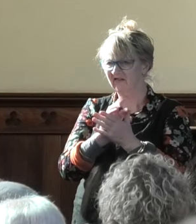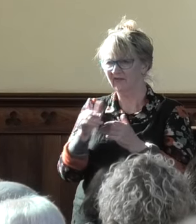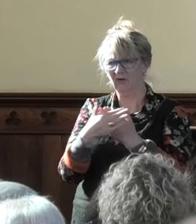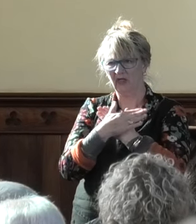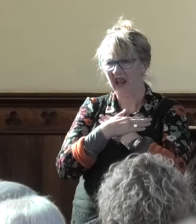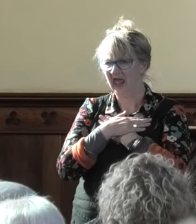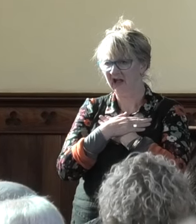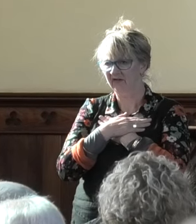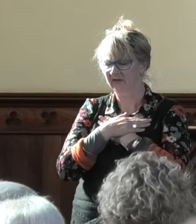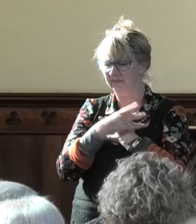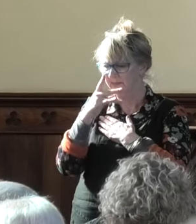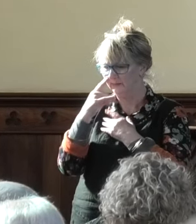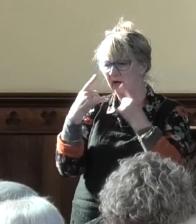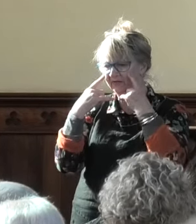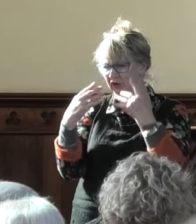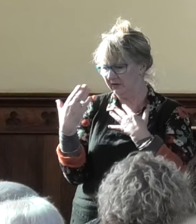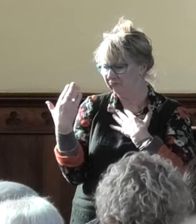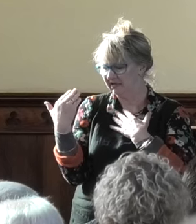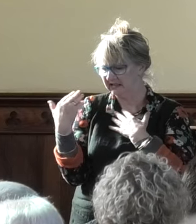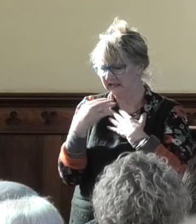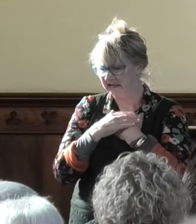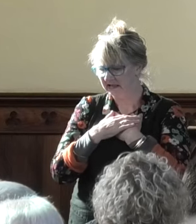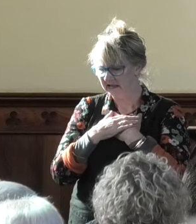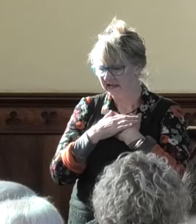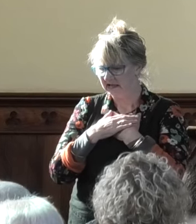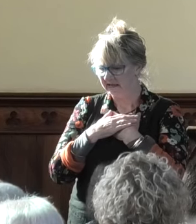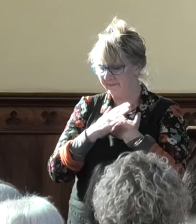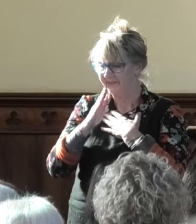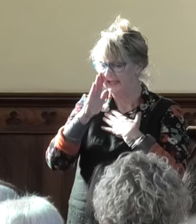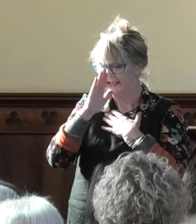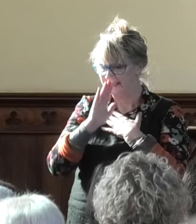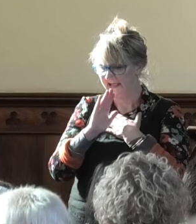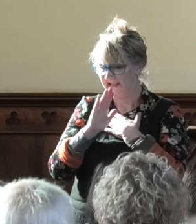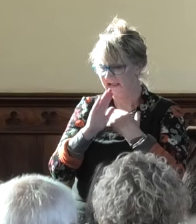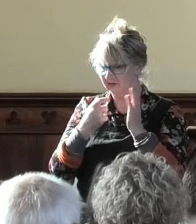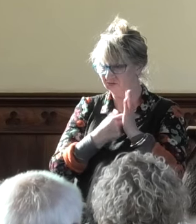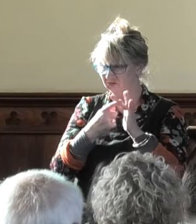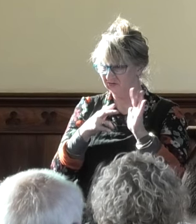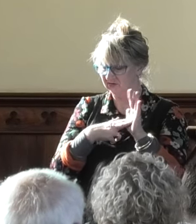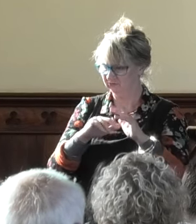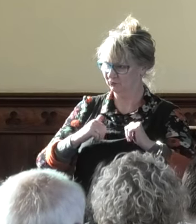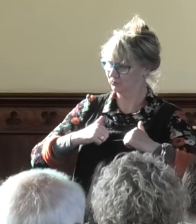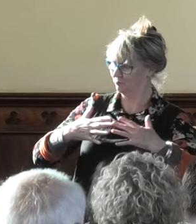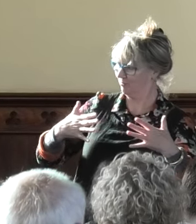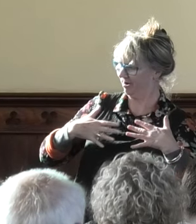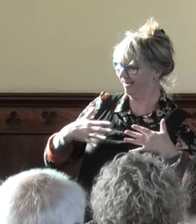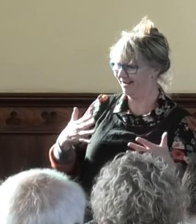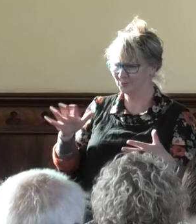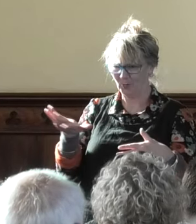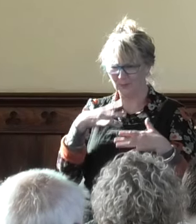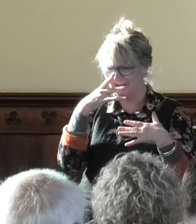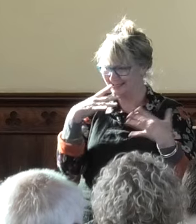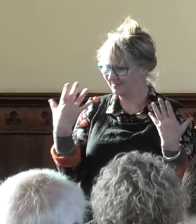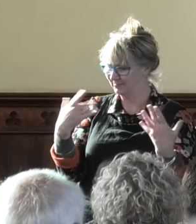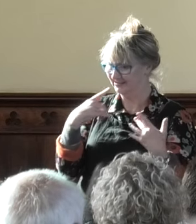and the care people have shown them in recent months. And sadly, Rin was kind of surprised by it. She